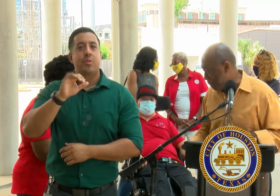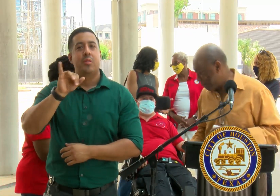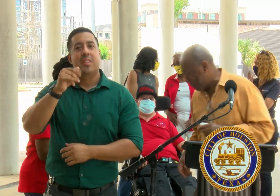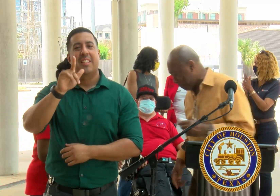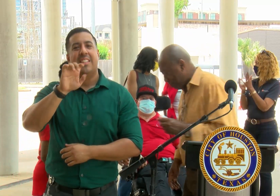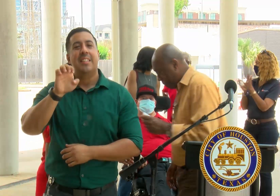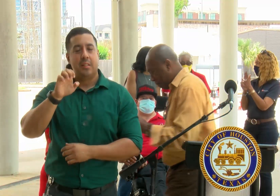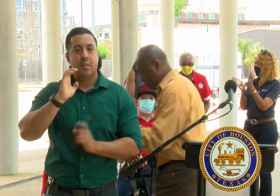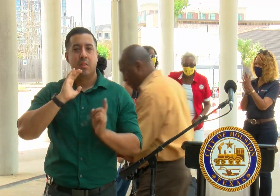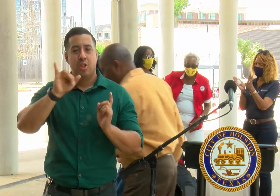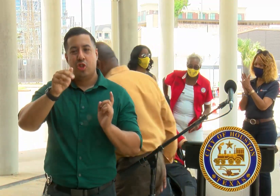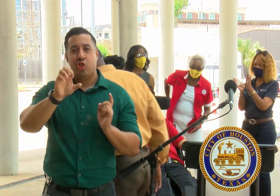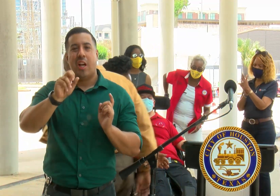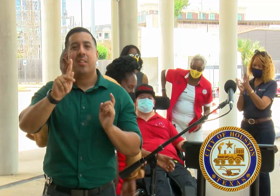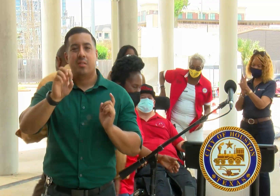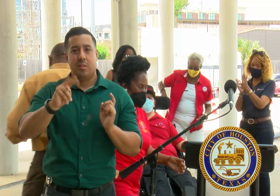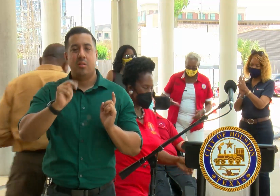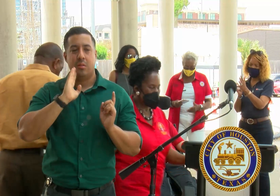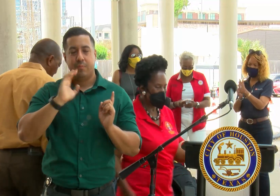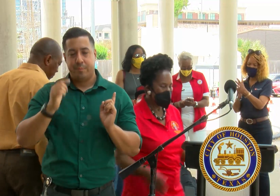Lee.